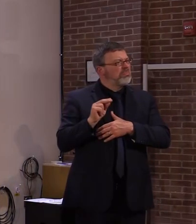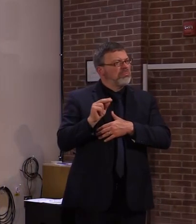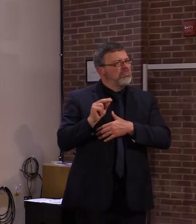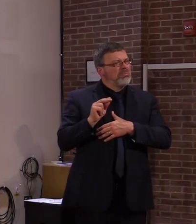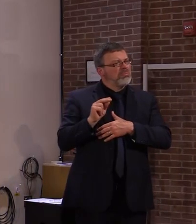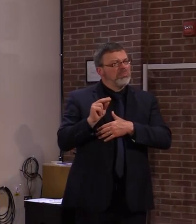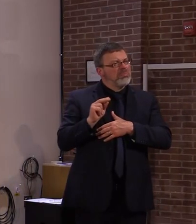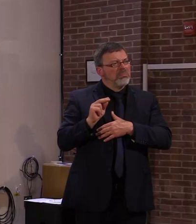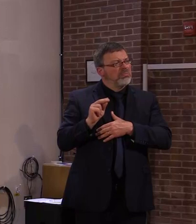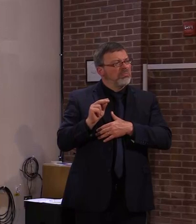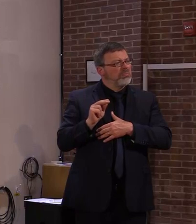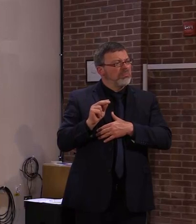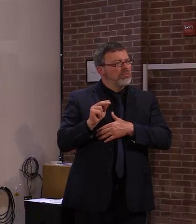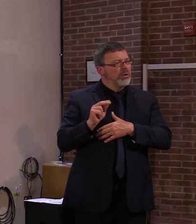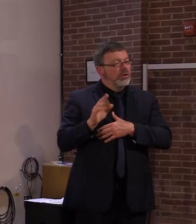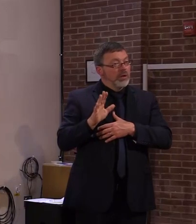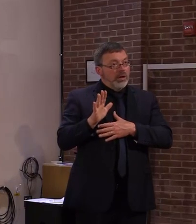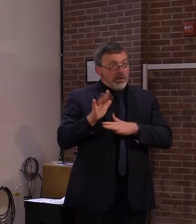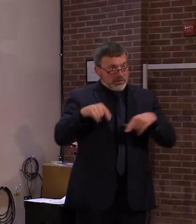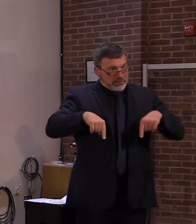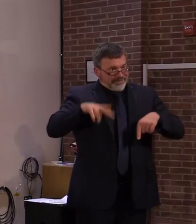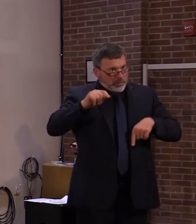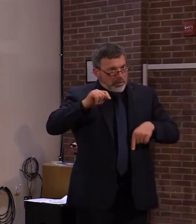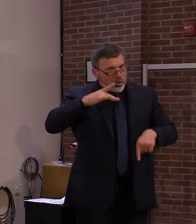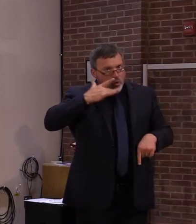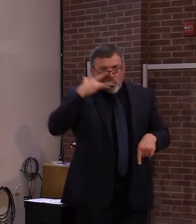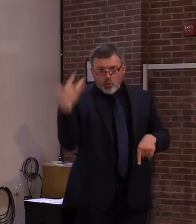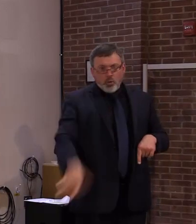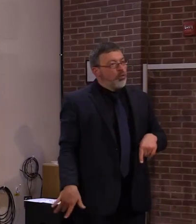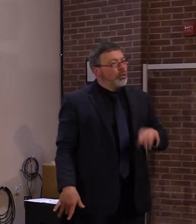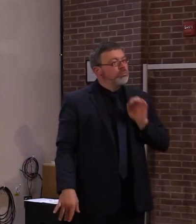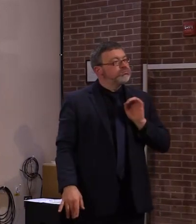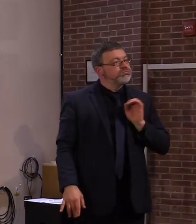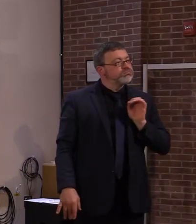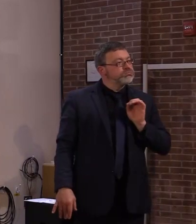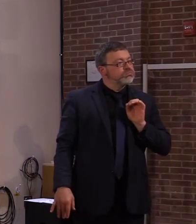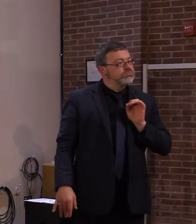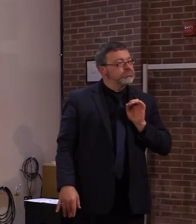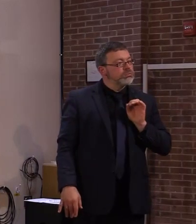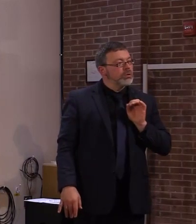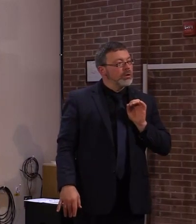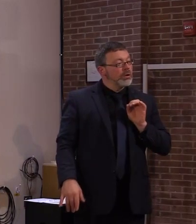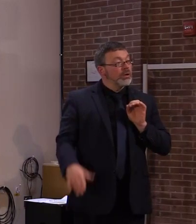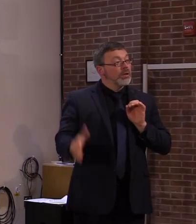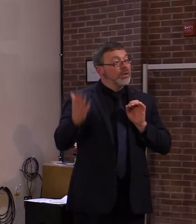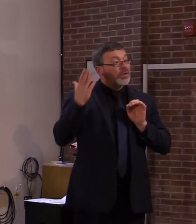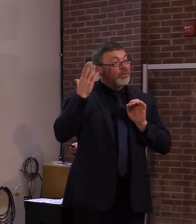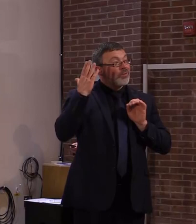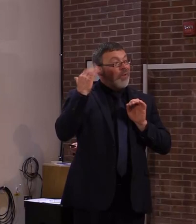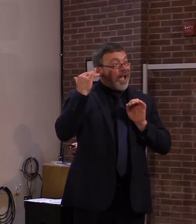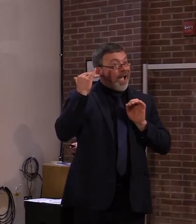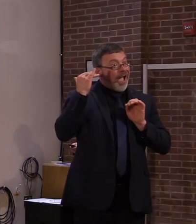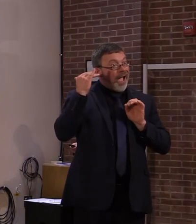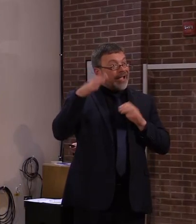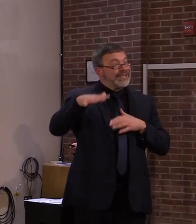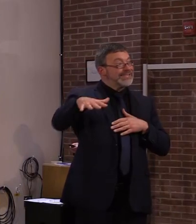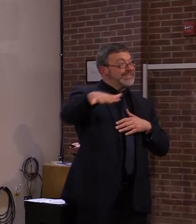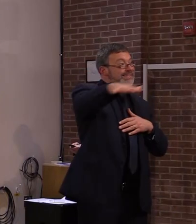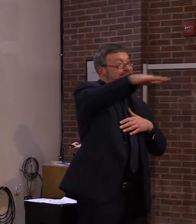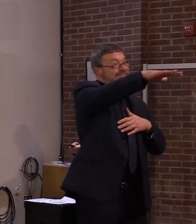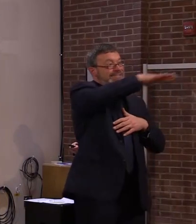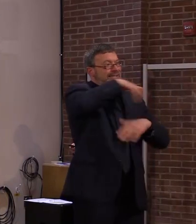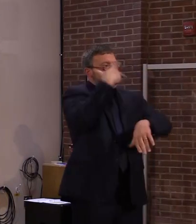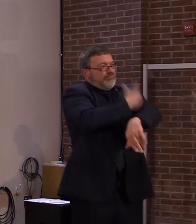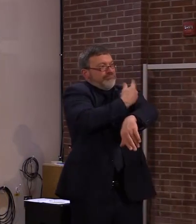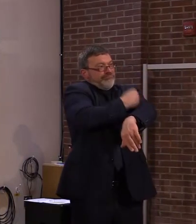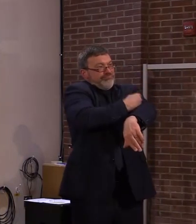Or fortunately. So the bottom line is, I don't think just because we have such a high vaccination rate, it explains